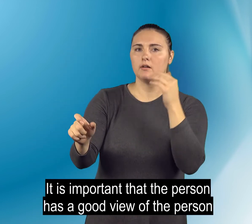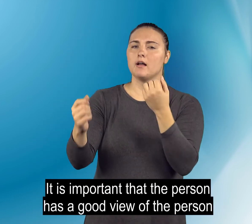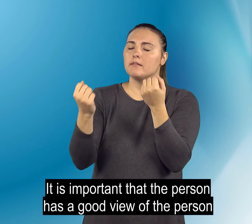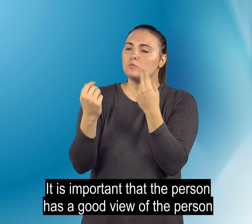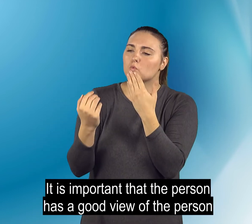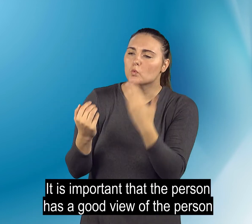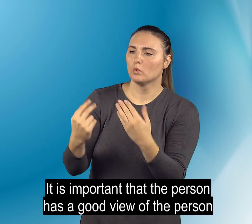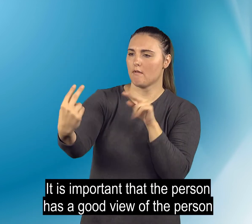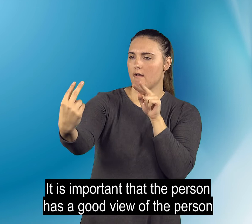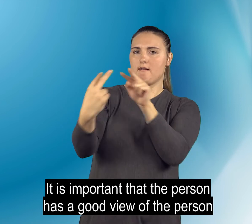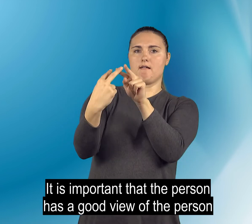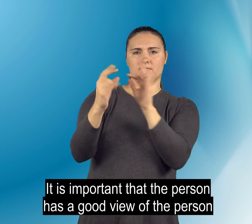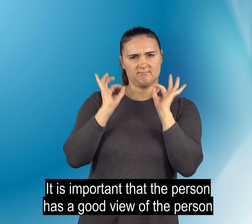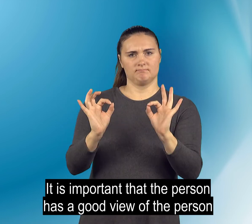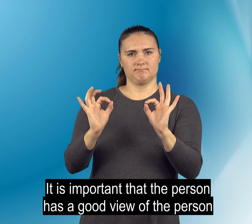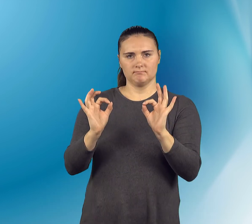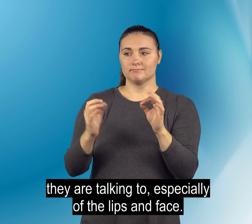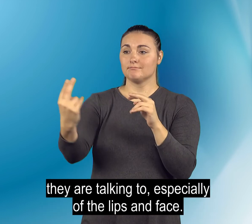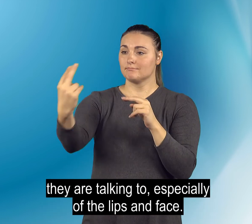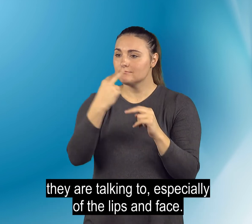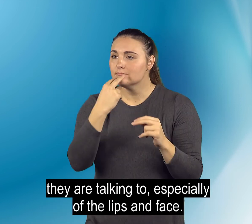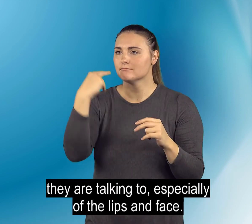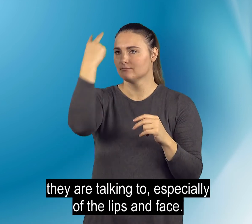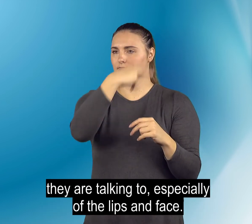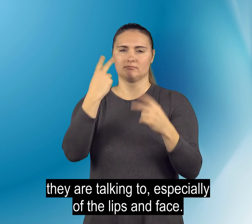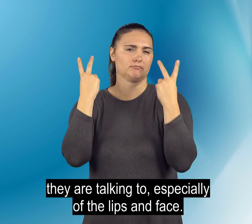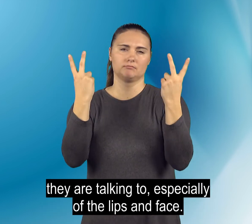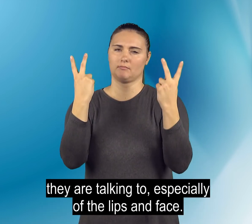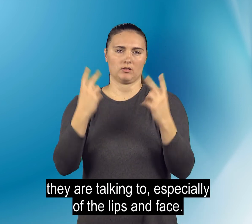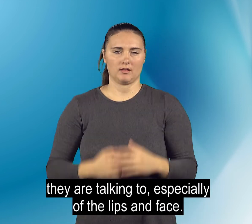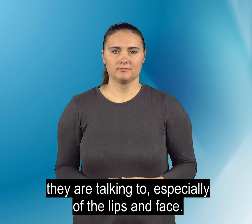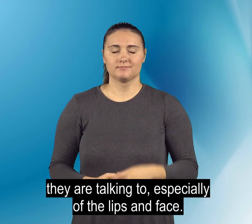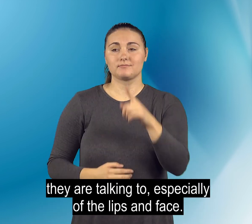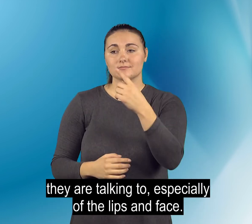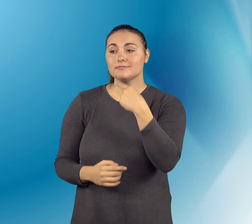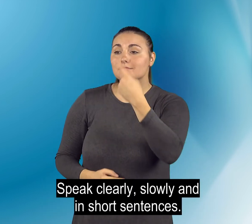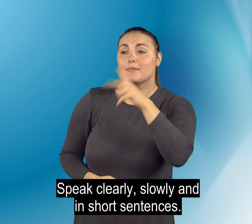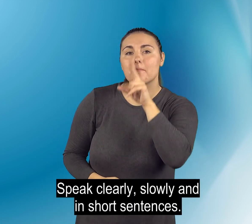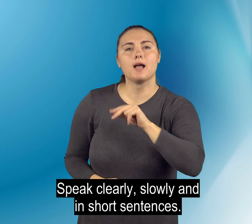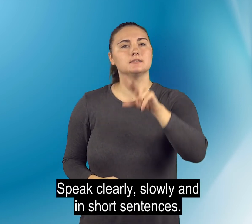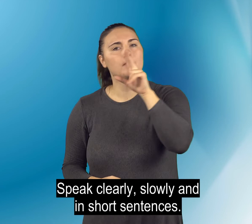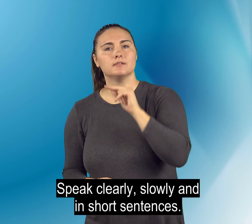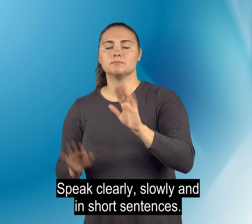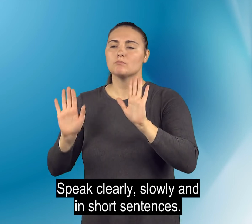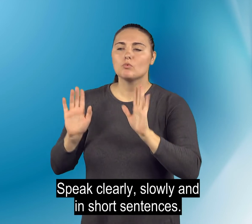view of the person they are talking to, especially of the lips and face. Speak